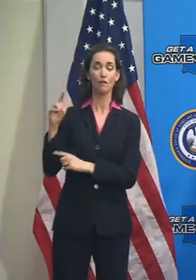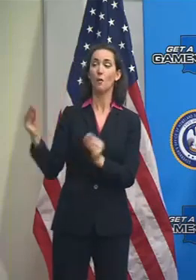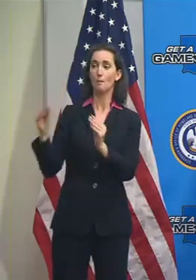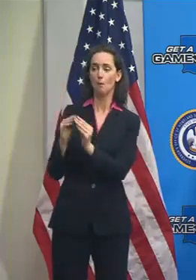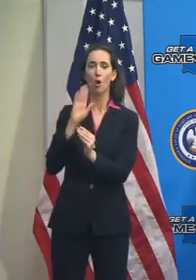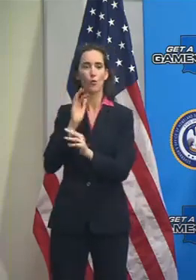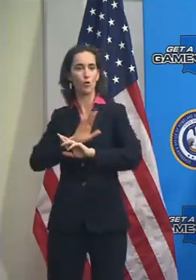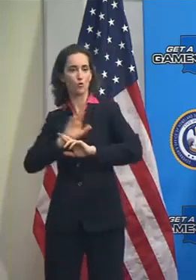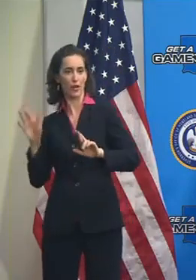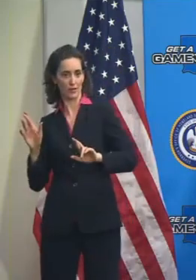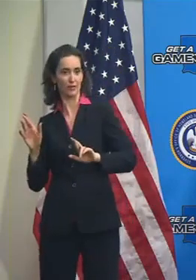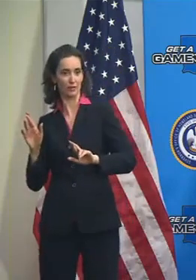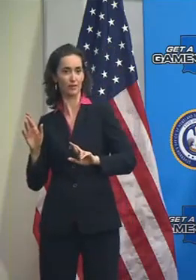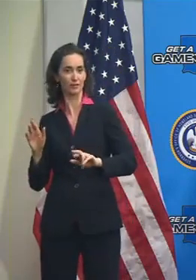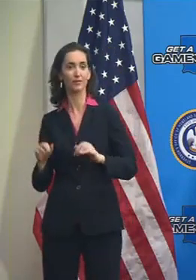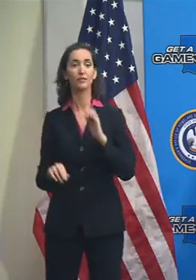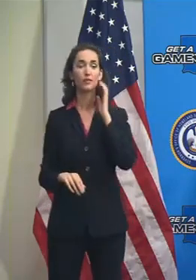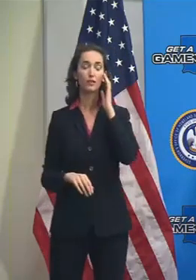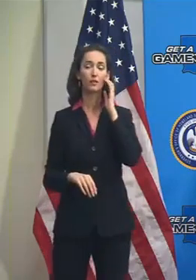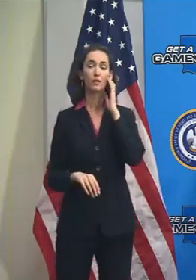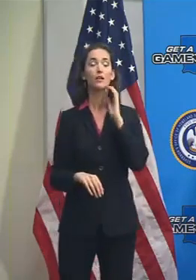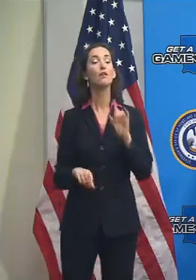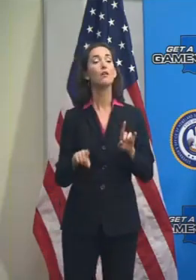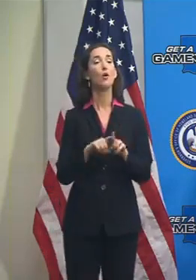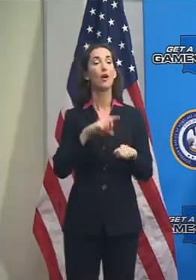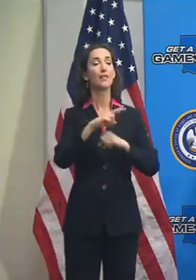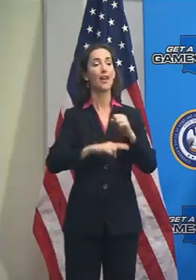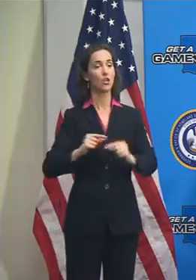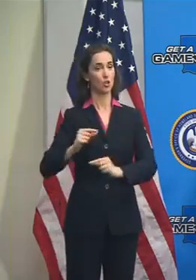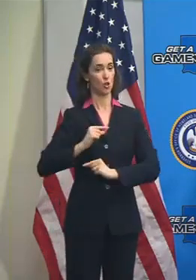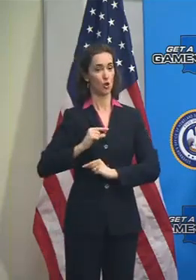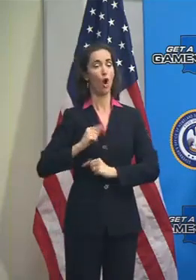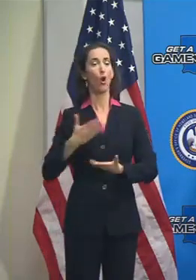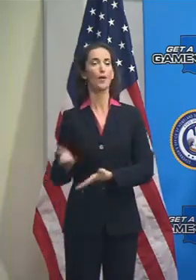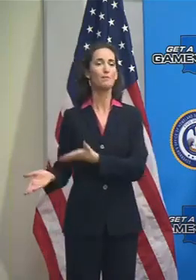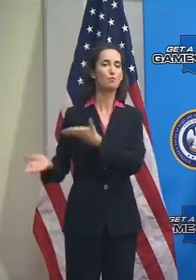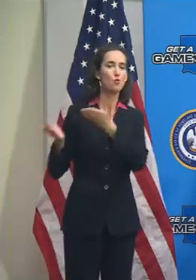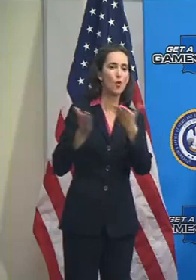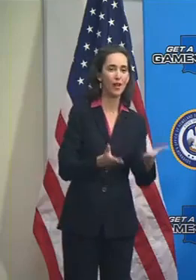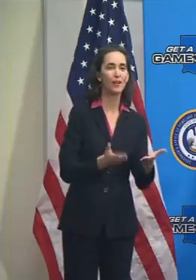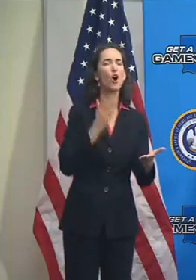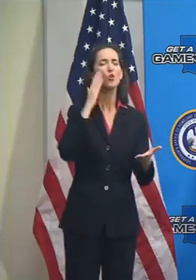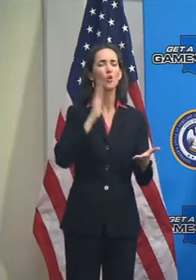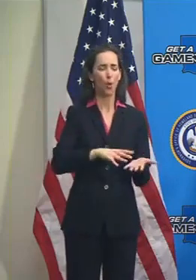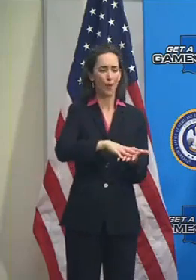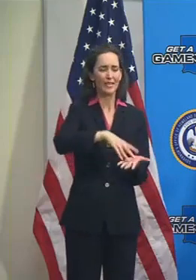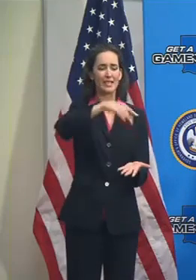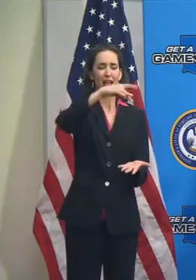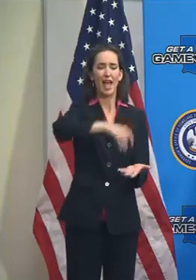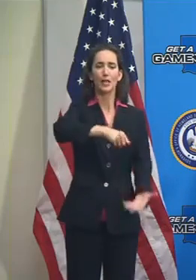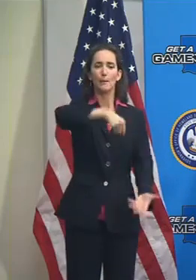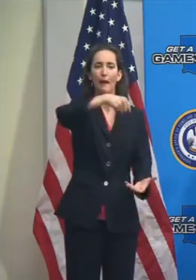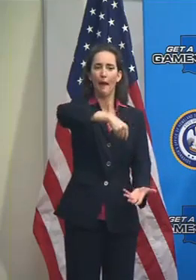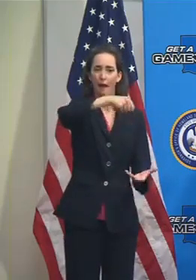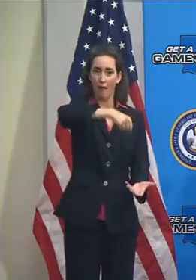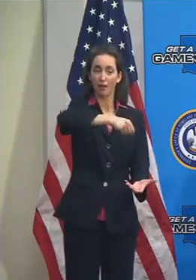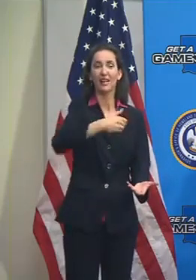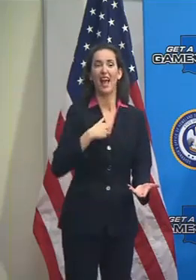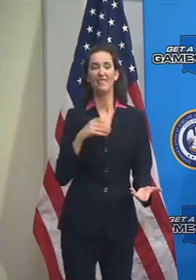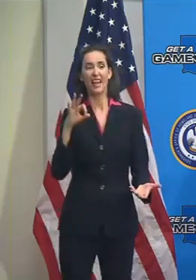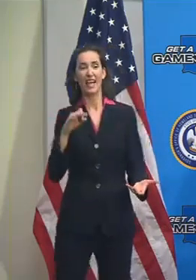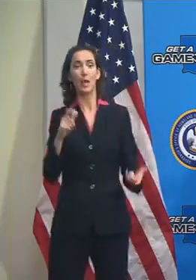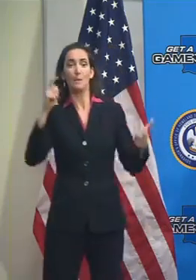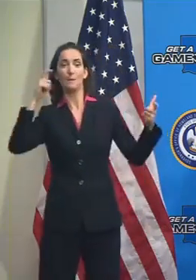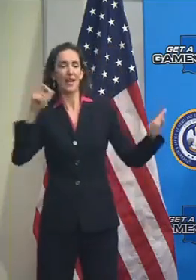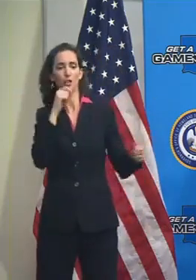standby. Additionally, the National Guard has already delivered 90 super sacks to Grand Isle. I'm sorry, they